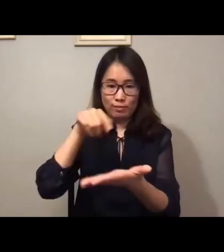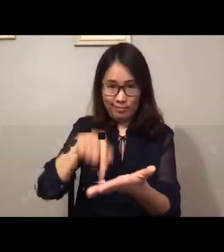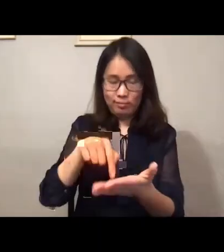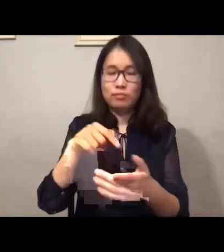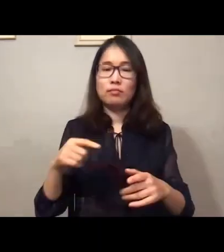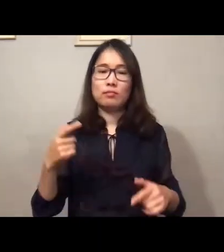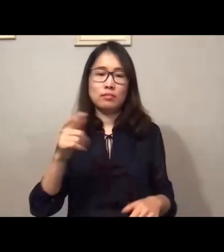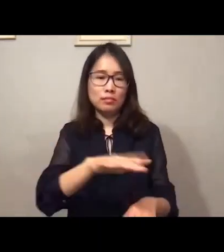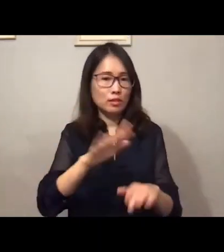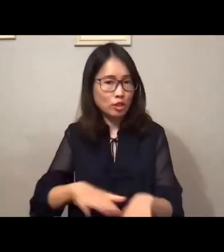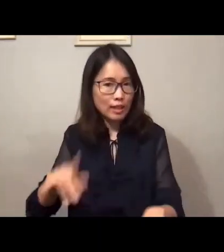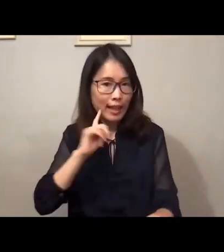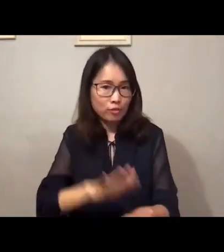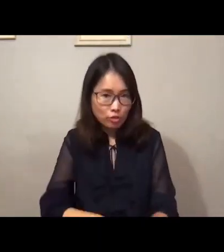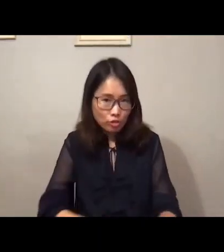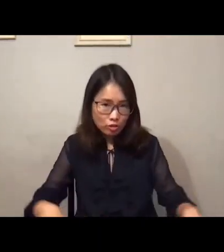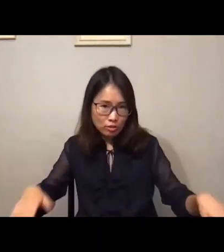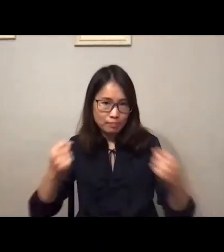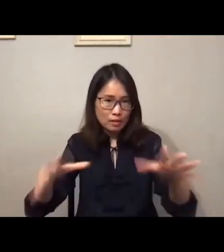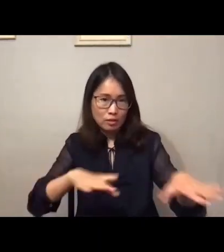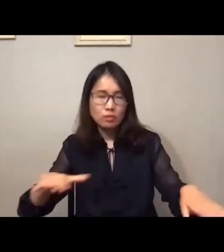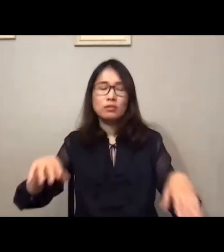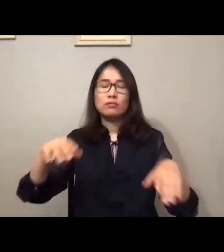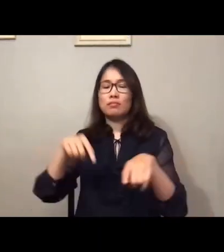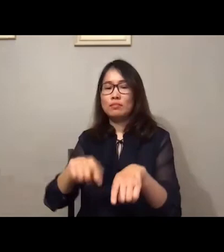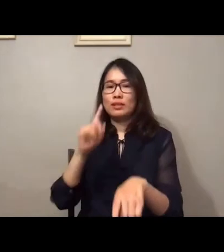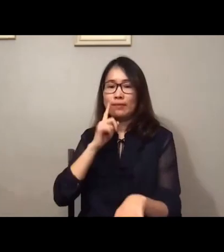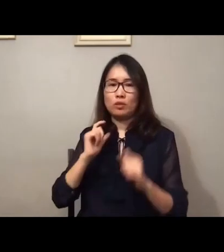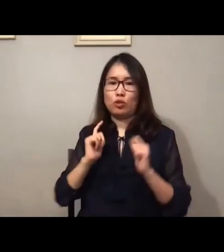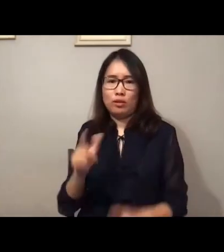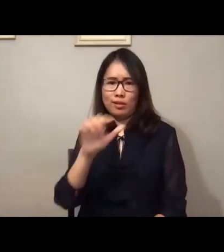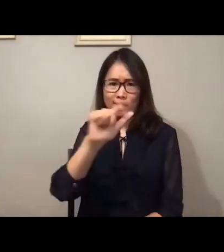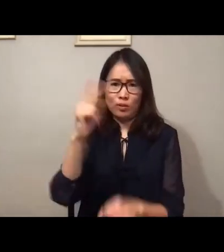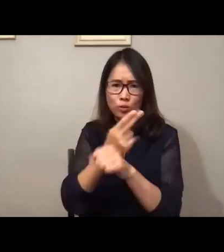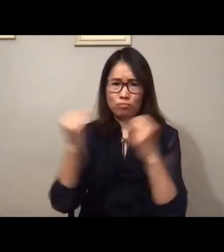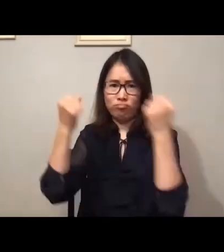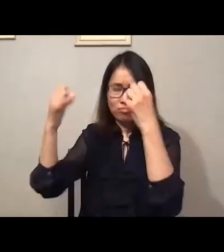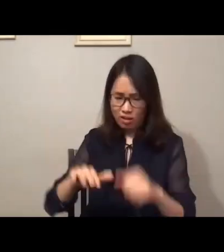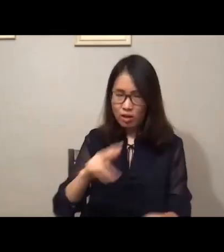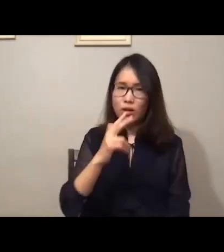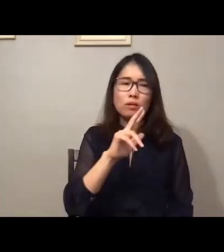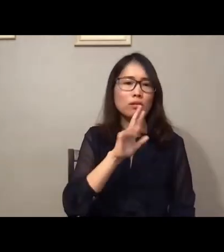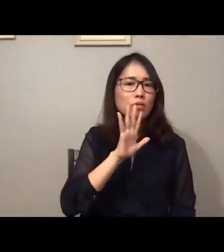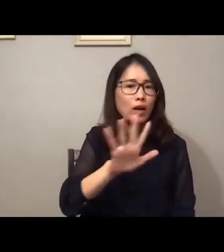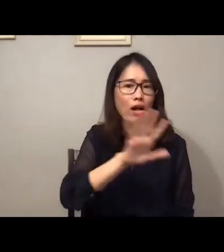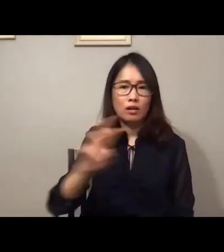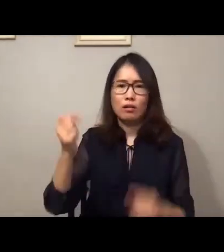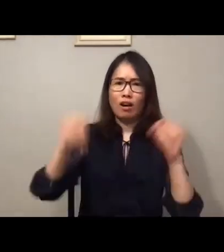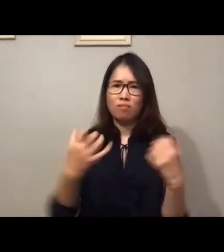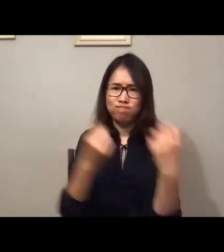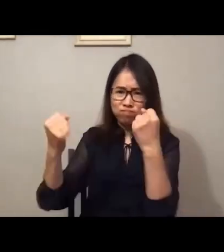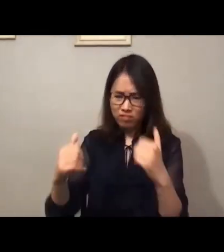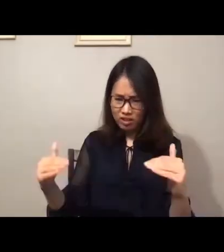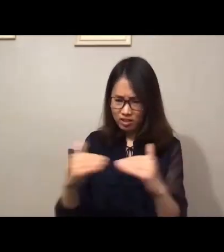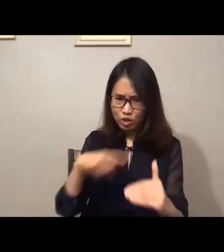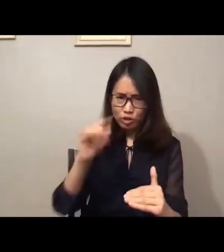I was at MSAD, the school here in Minnesota, saw children who were deaf and using American Sign